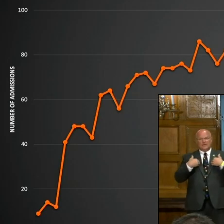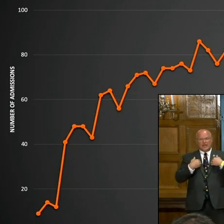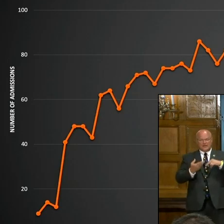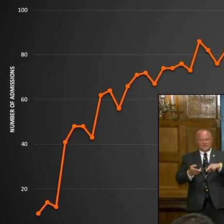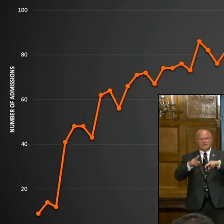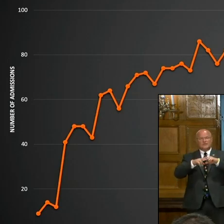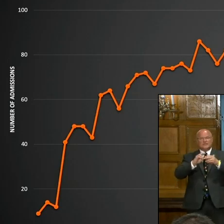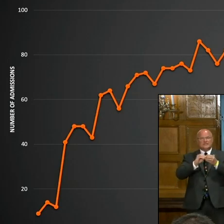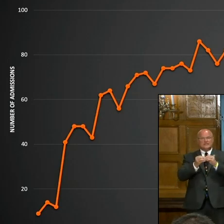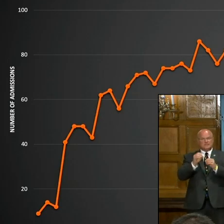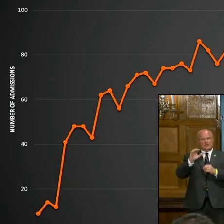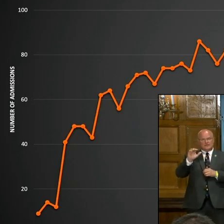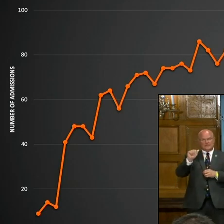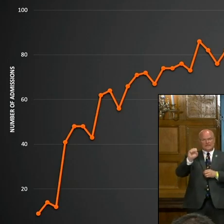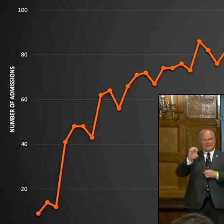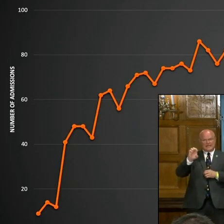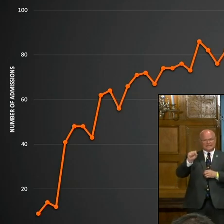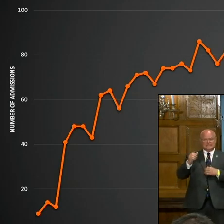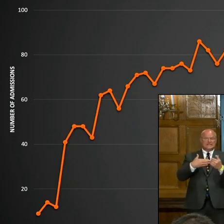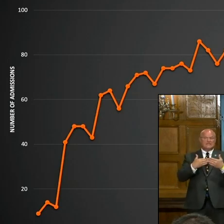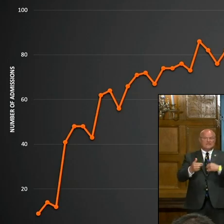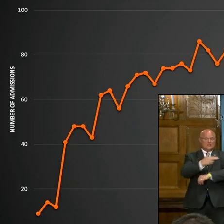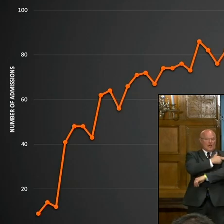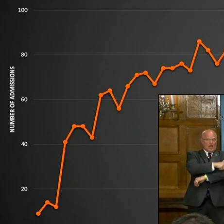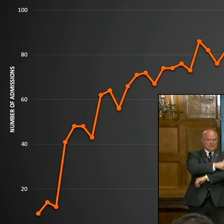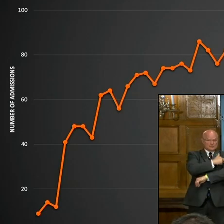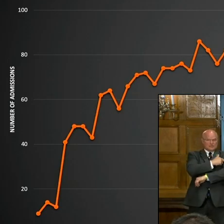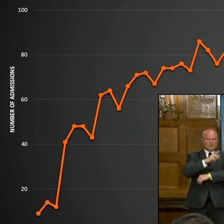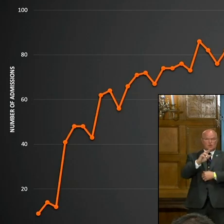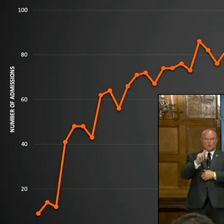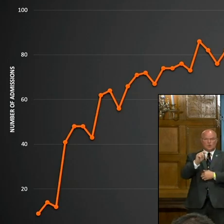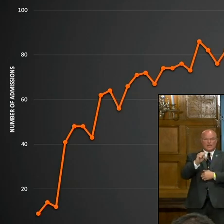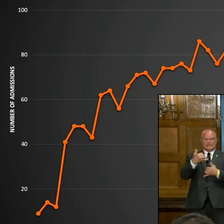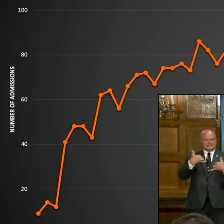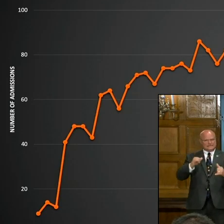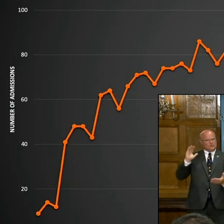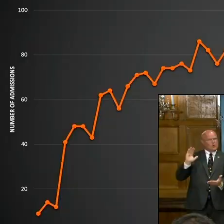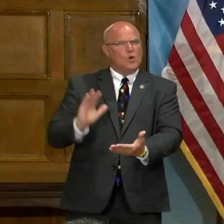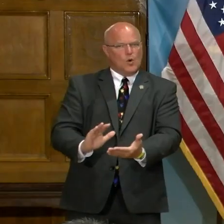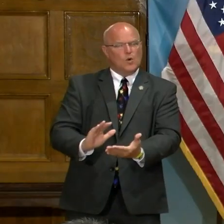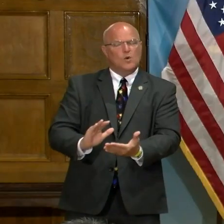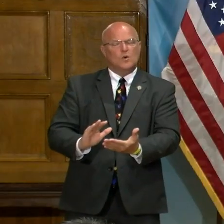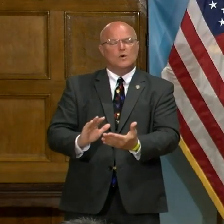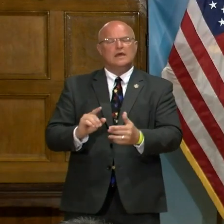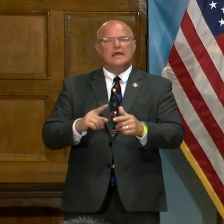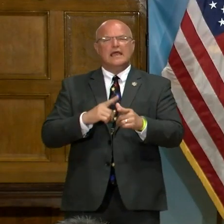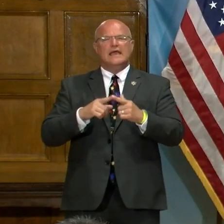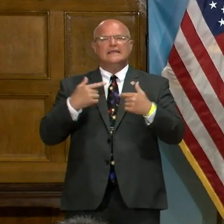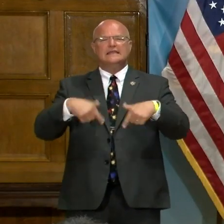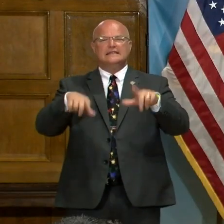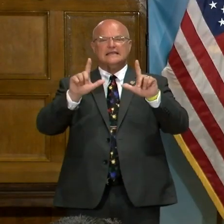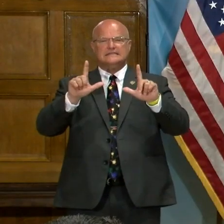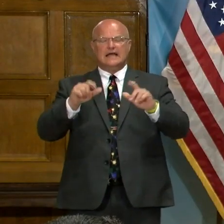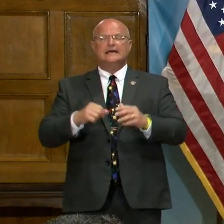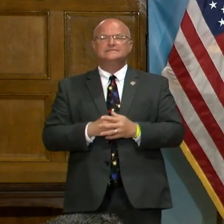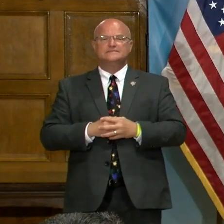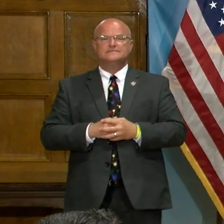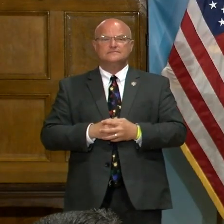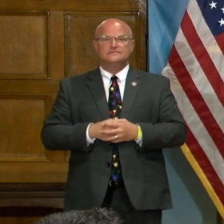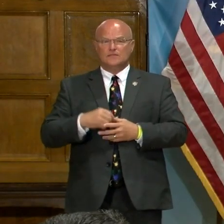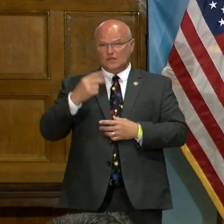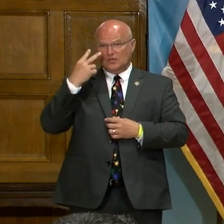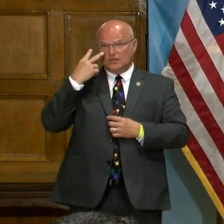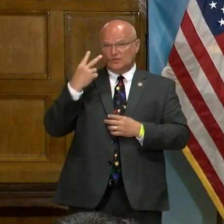an increased number of cases, even though our hospitalization rate is still low. And then if you go to the next one,